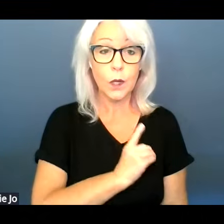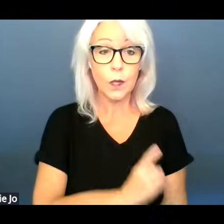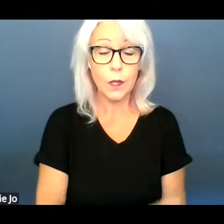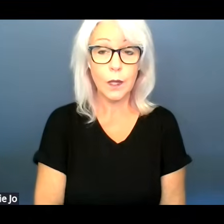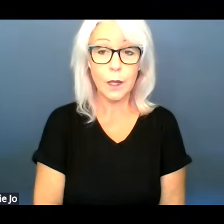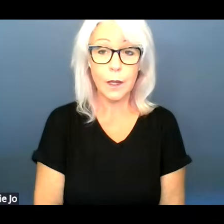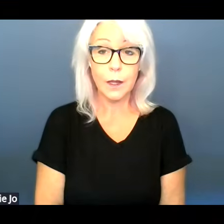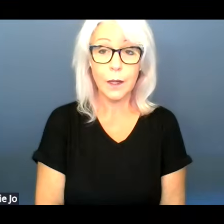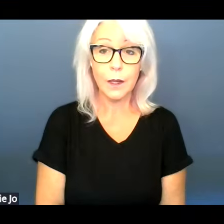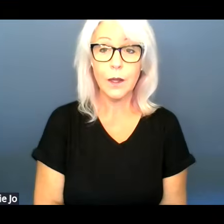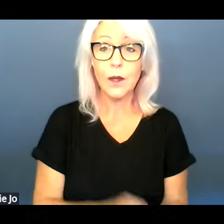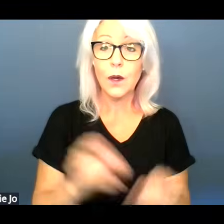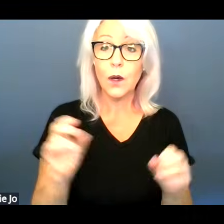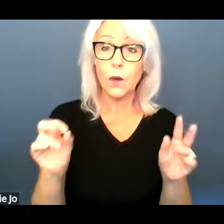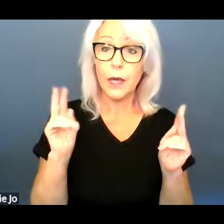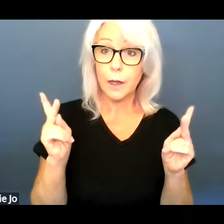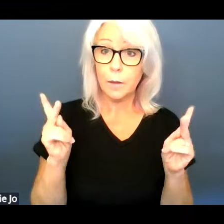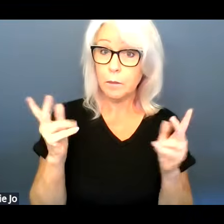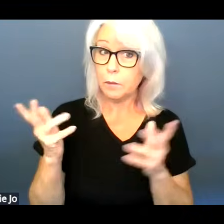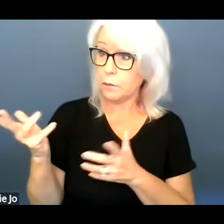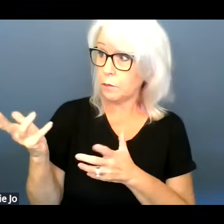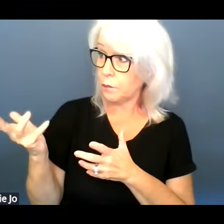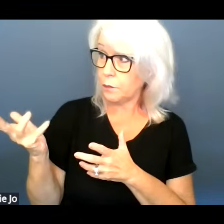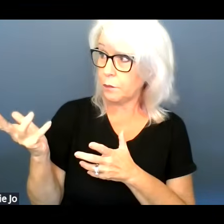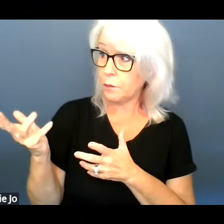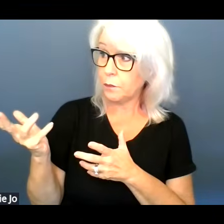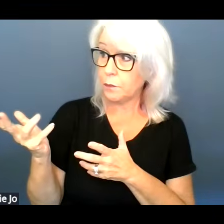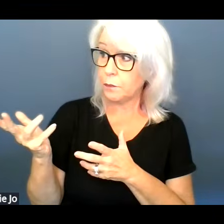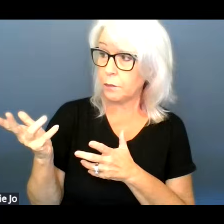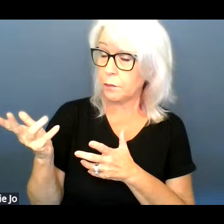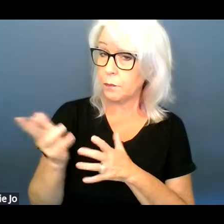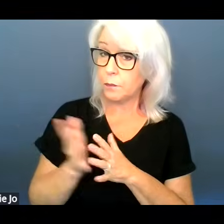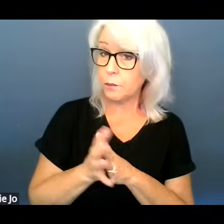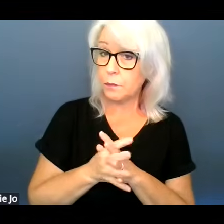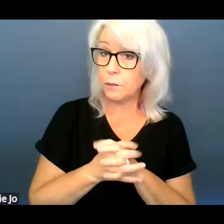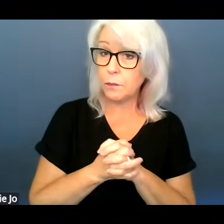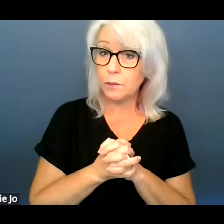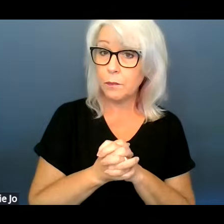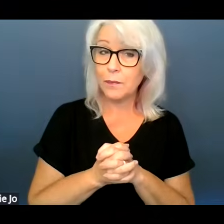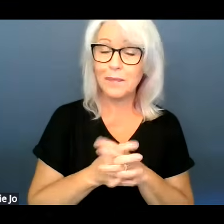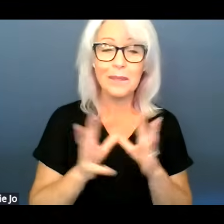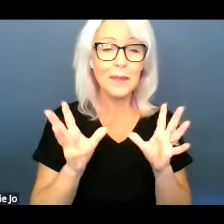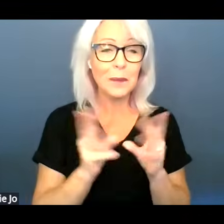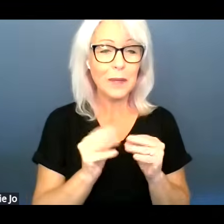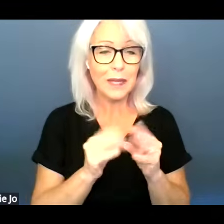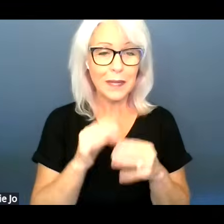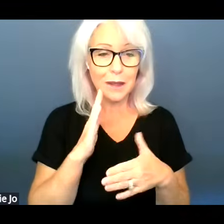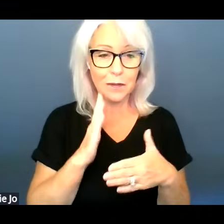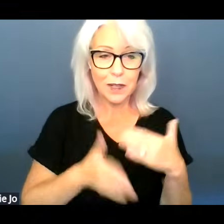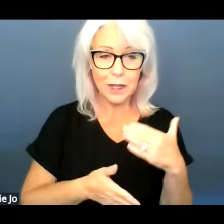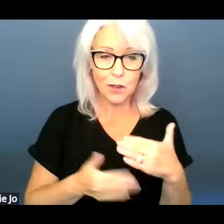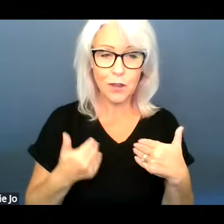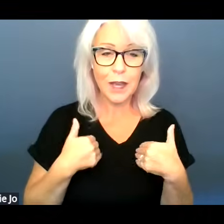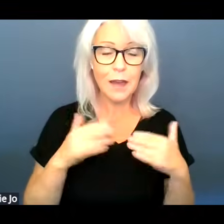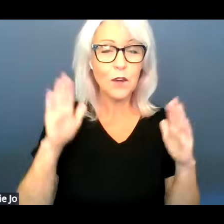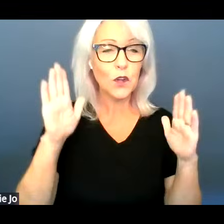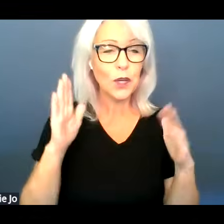That being the case, meeting is adjourned. Have a great day. Drive safe on the way home.